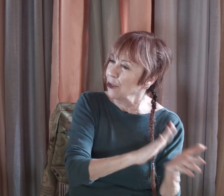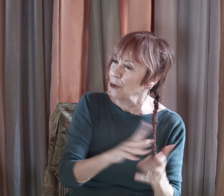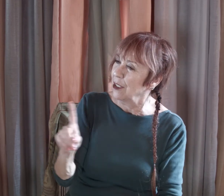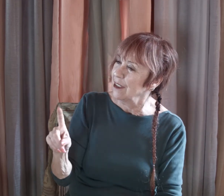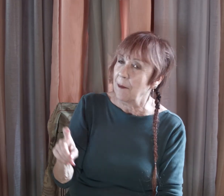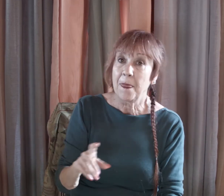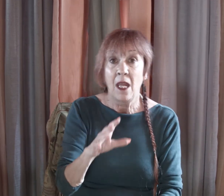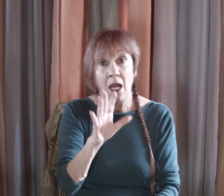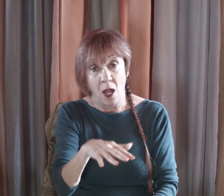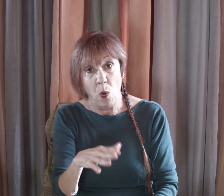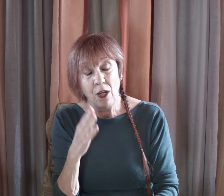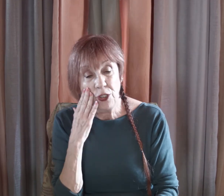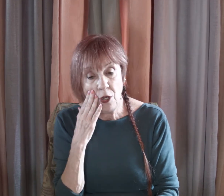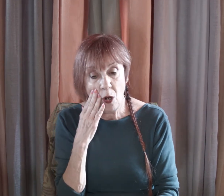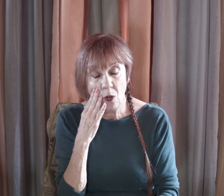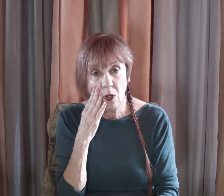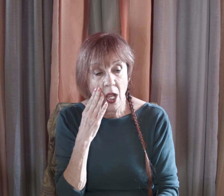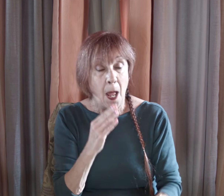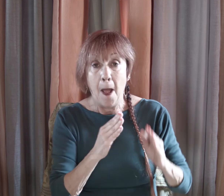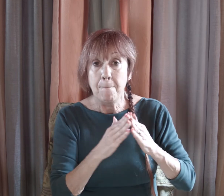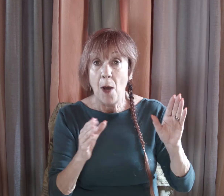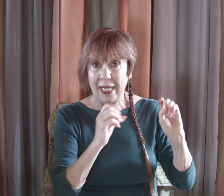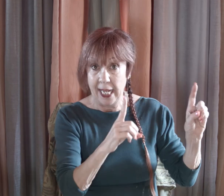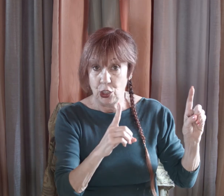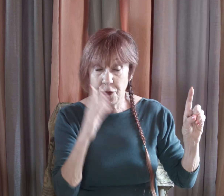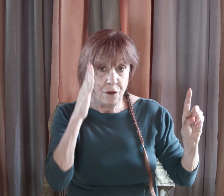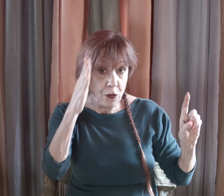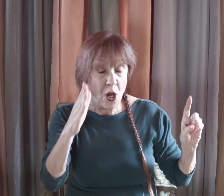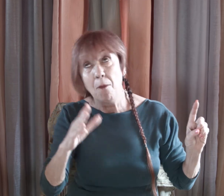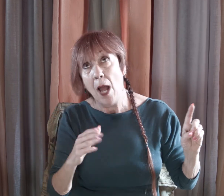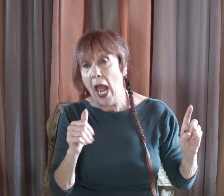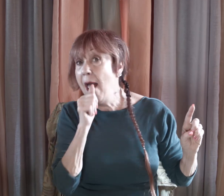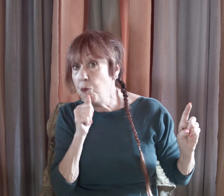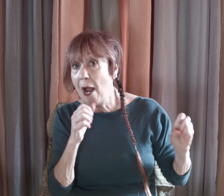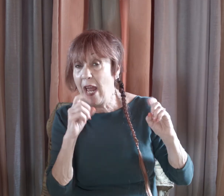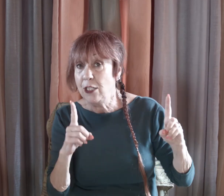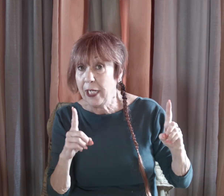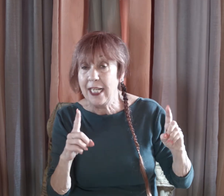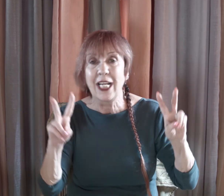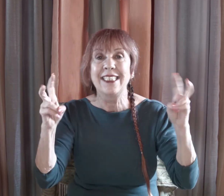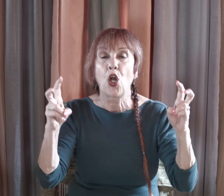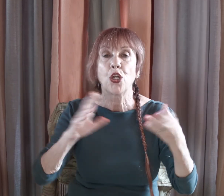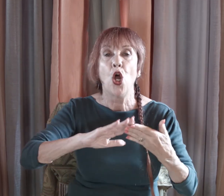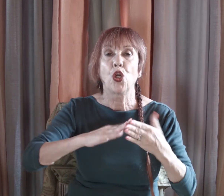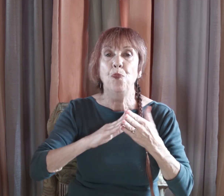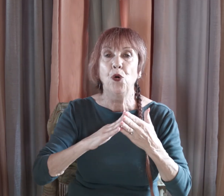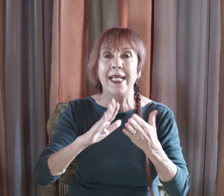in public schools? Well, the real future of public education and even private education is something that's called community